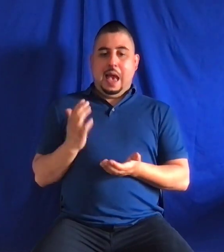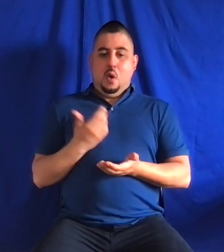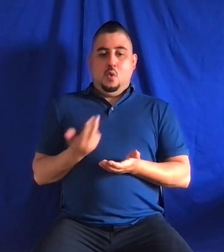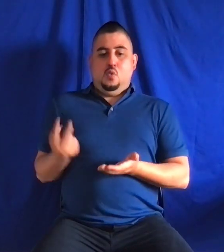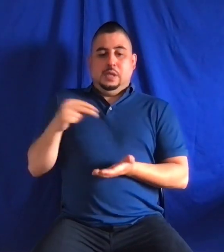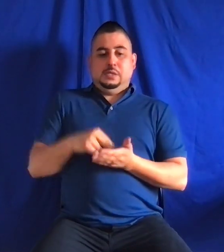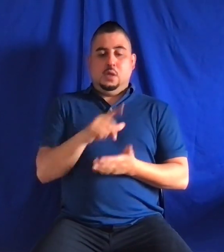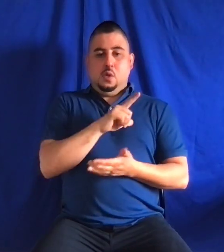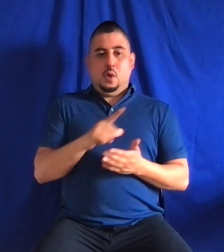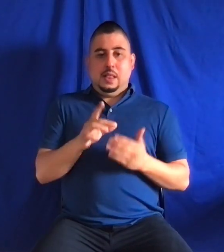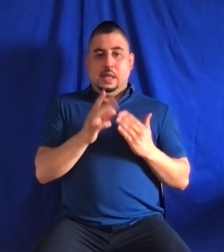hope.